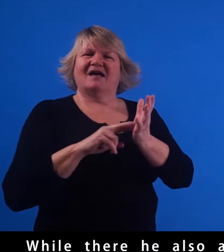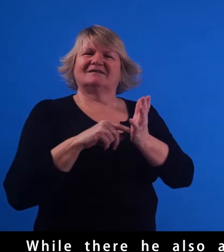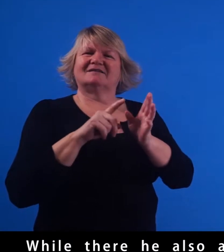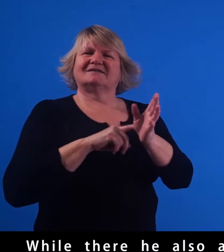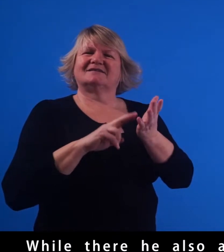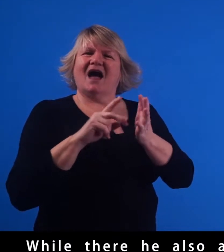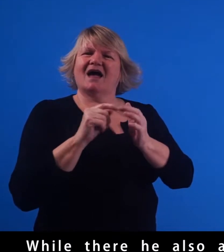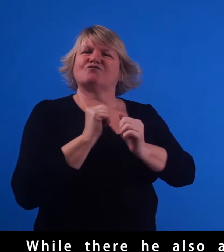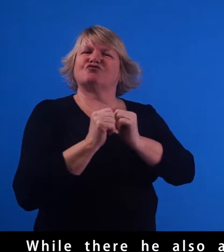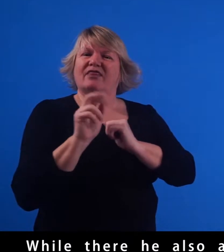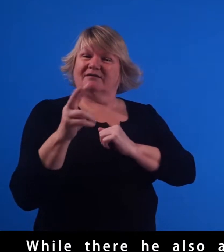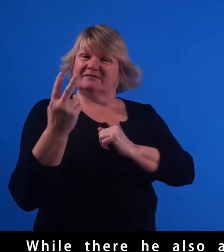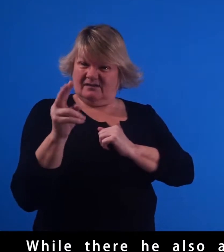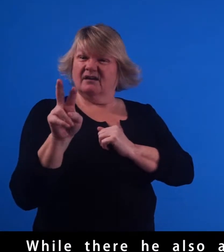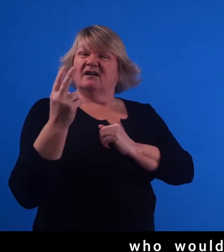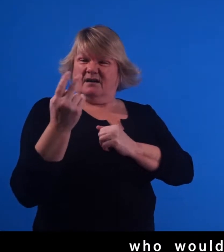brothers,